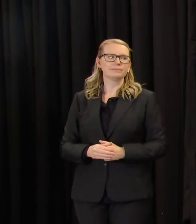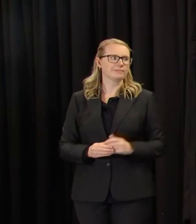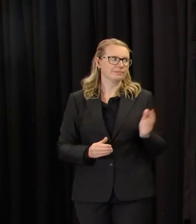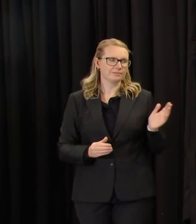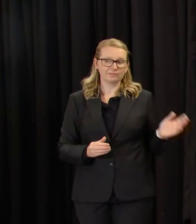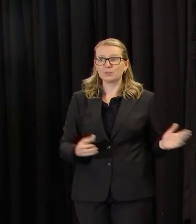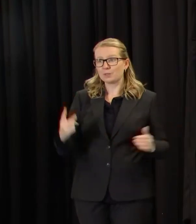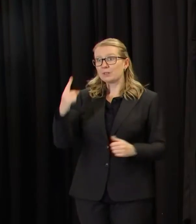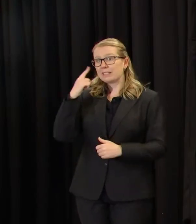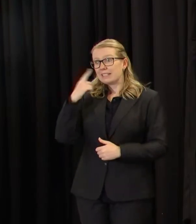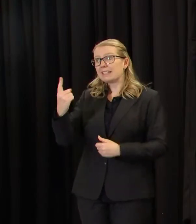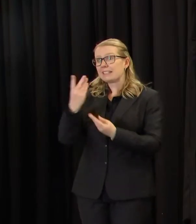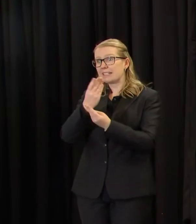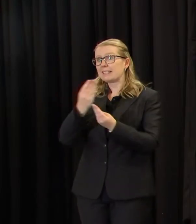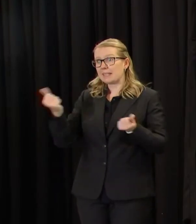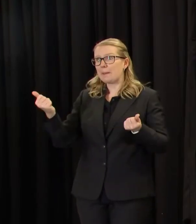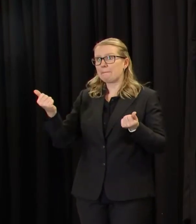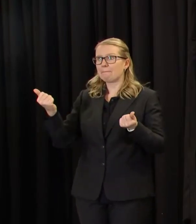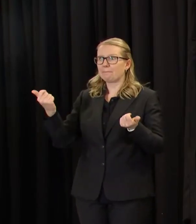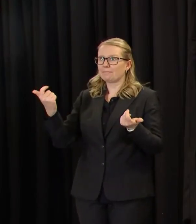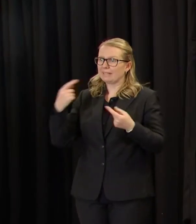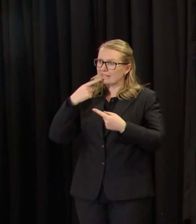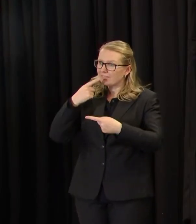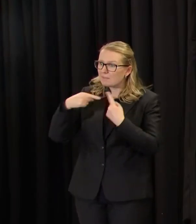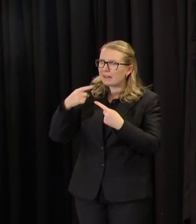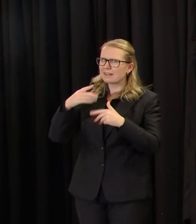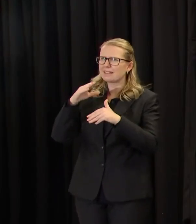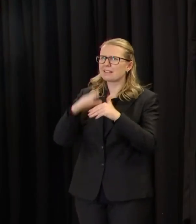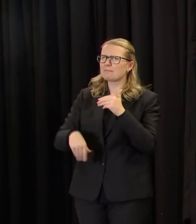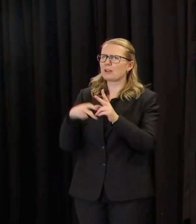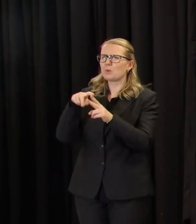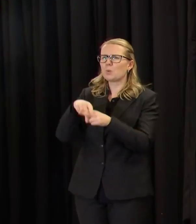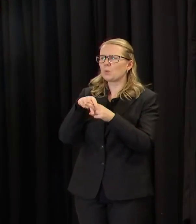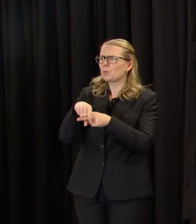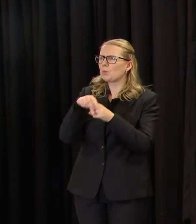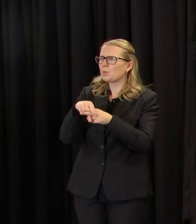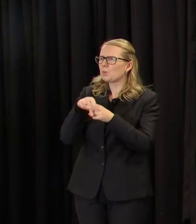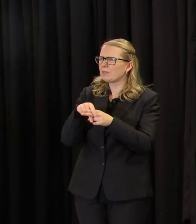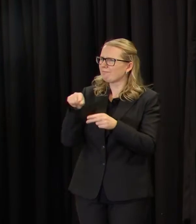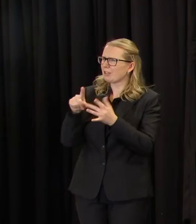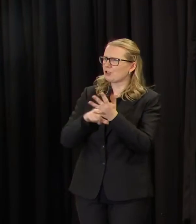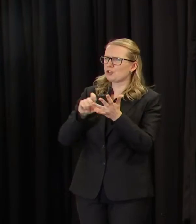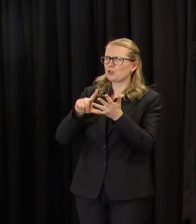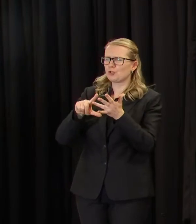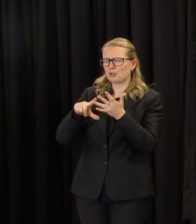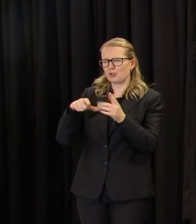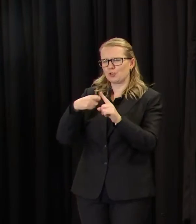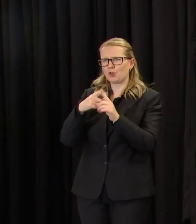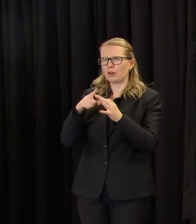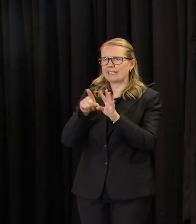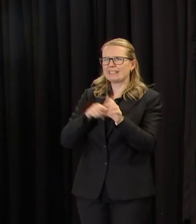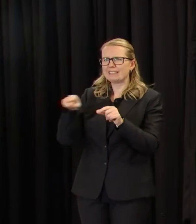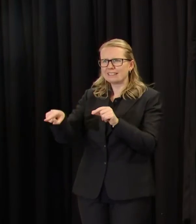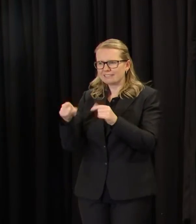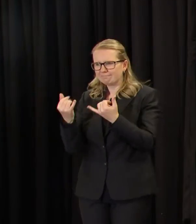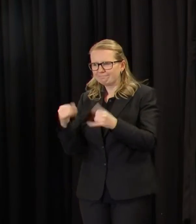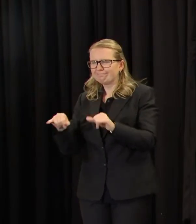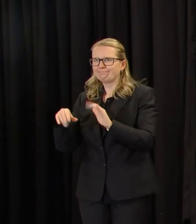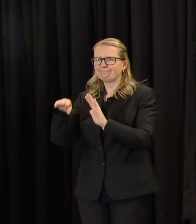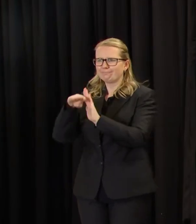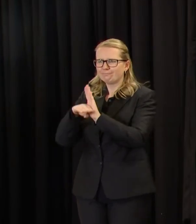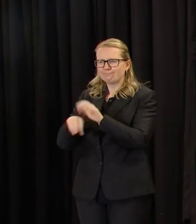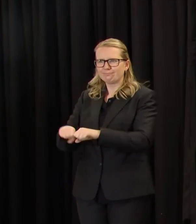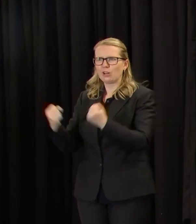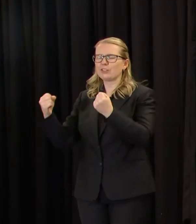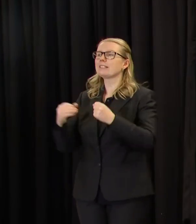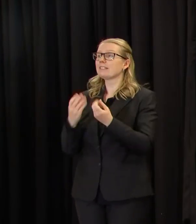well publicised examples of, jockeys doing the wrong thing. It's across the board. It's people. There are groups of people across the board who are not necessarily